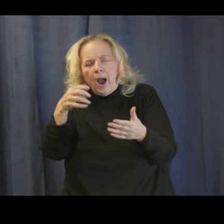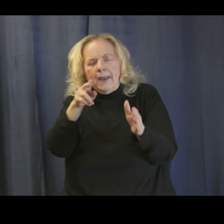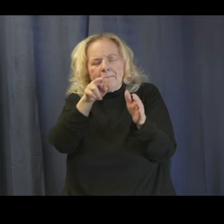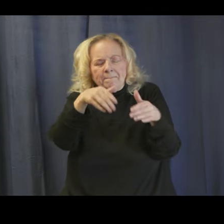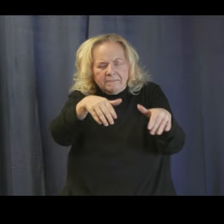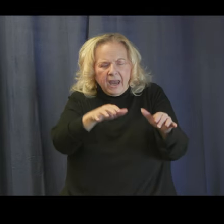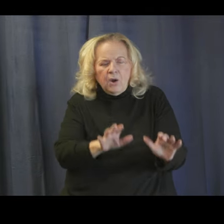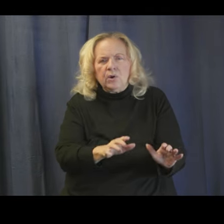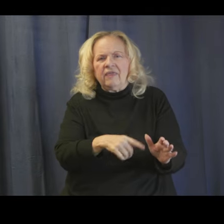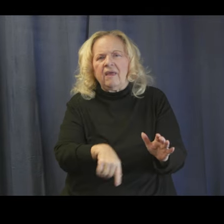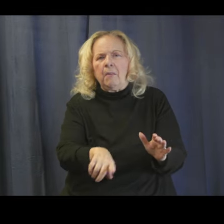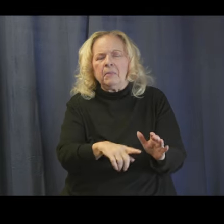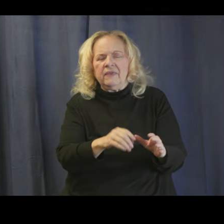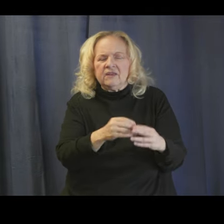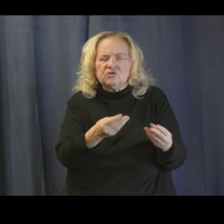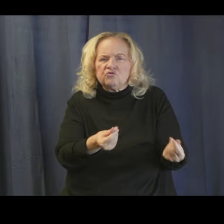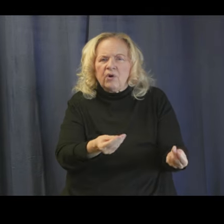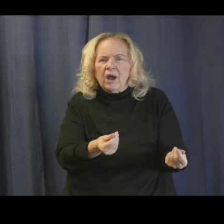them with dirt?